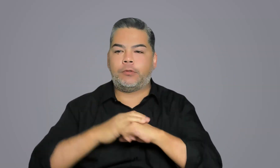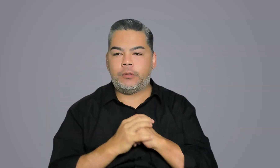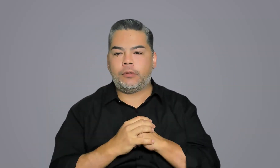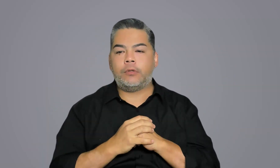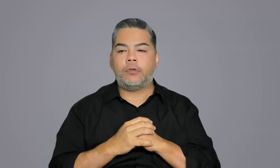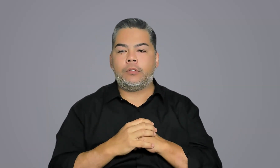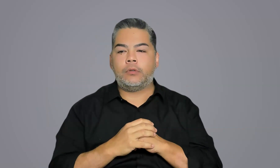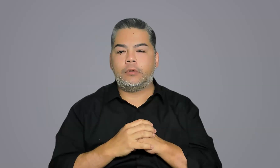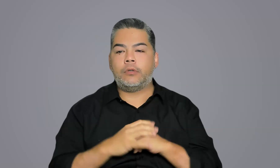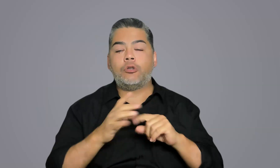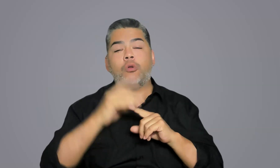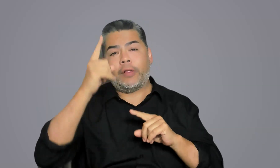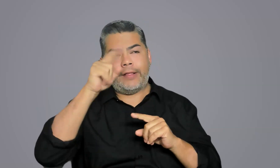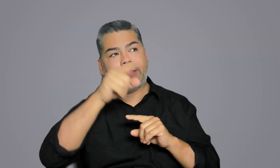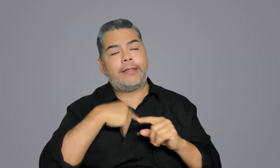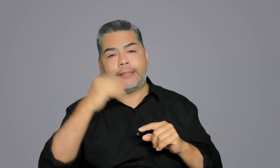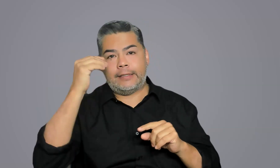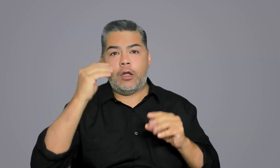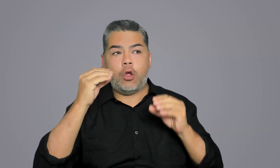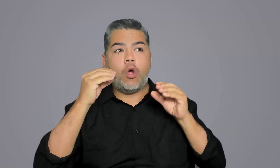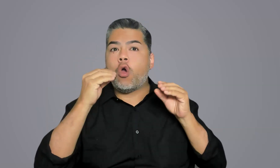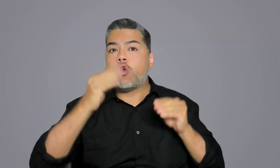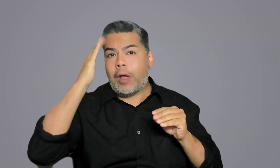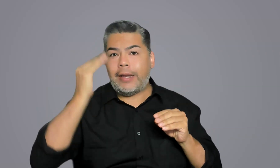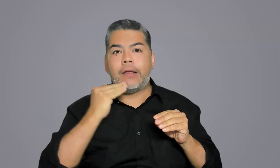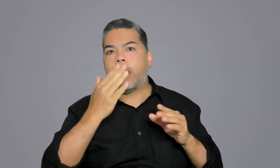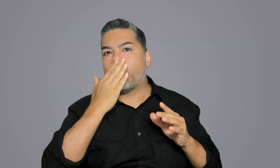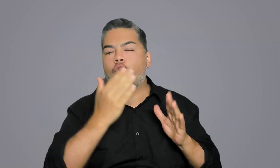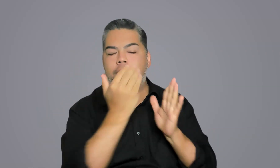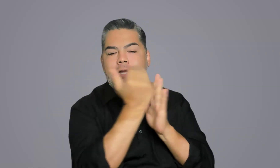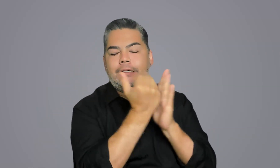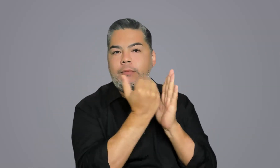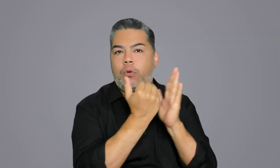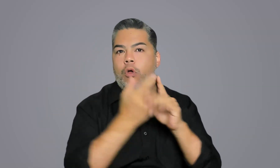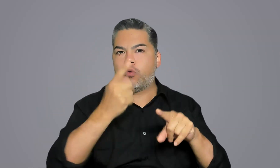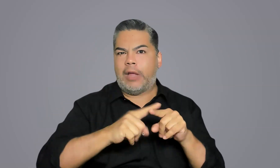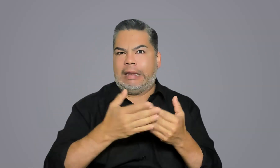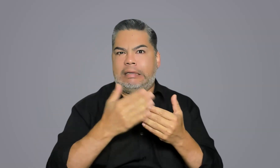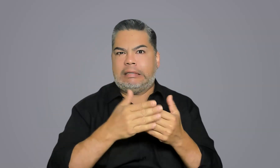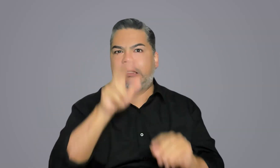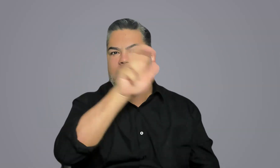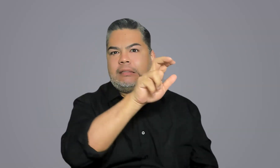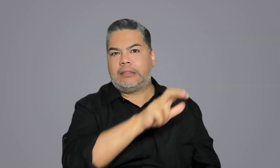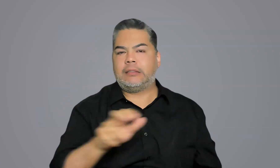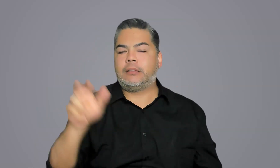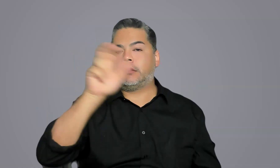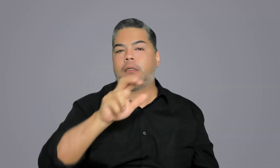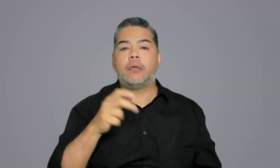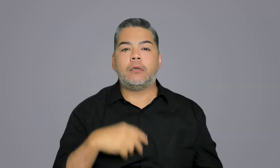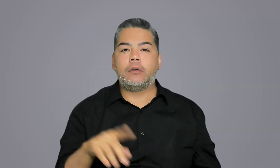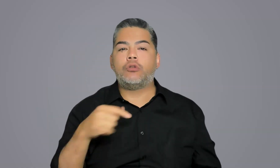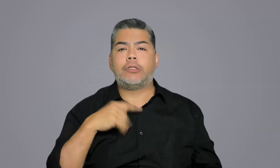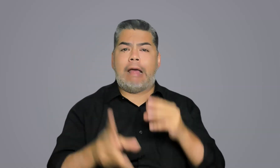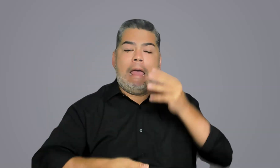is no headings, which then means that you don't have a good table of contents. You can't navigate easily. The knock-on effects of that are quite wide. If you just add